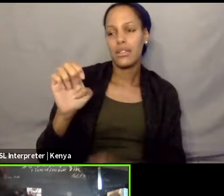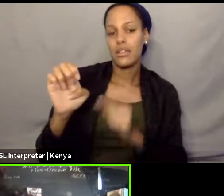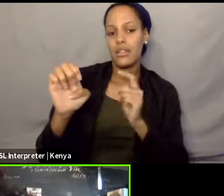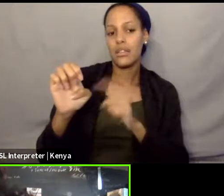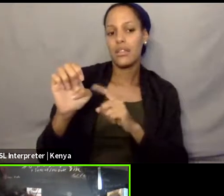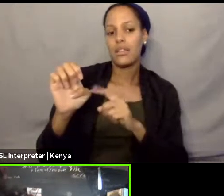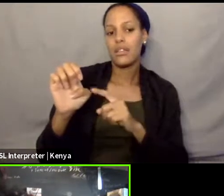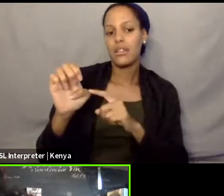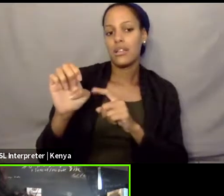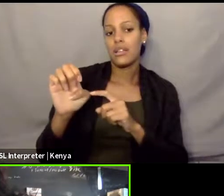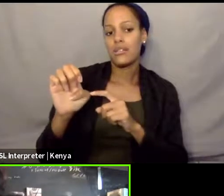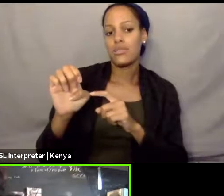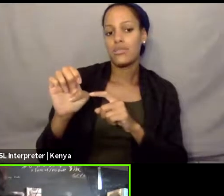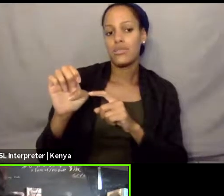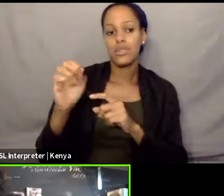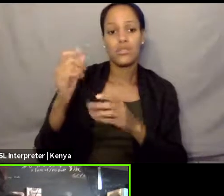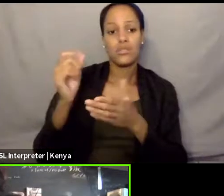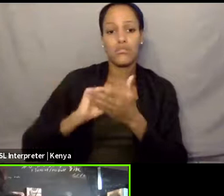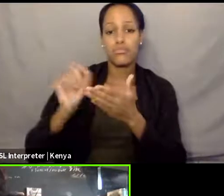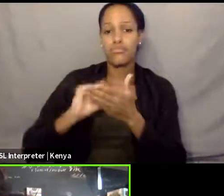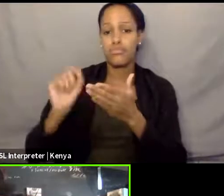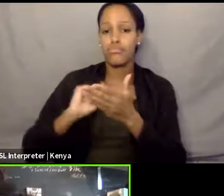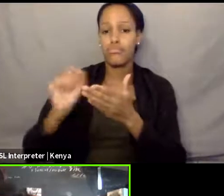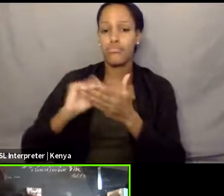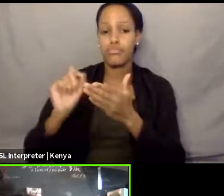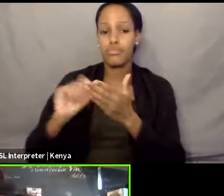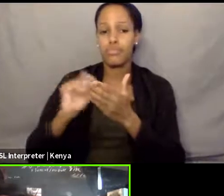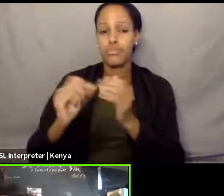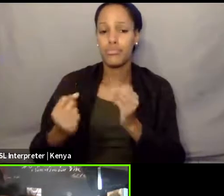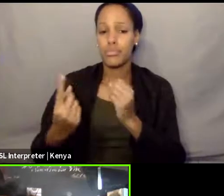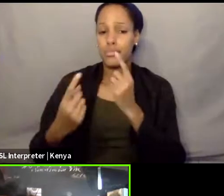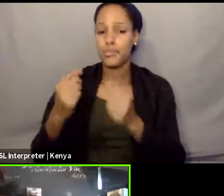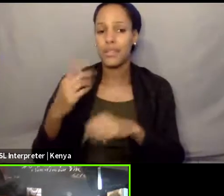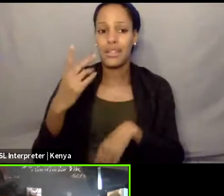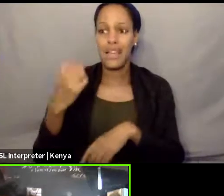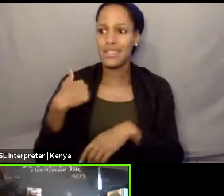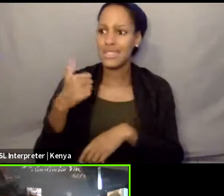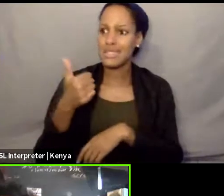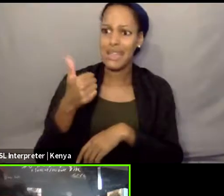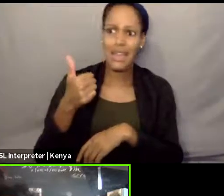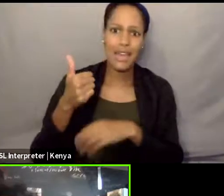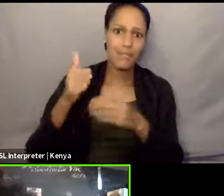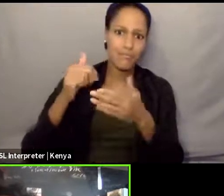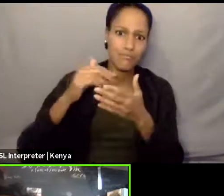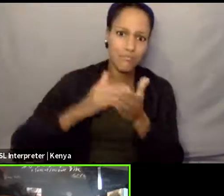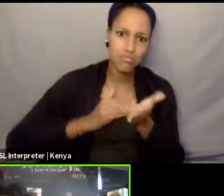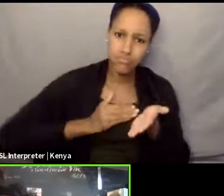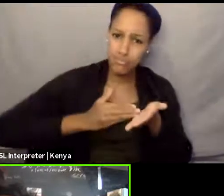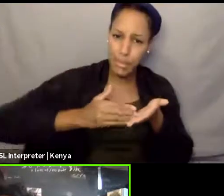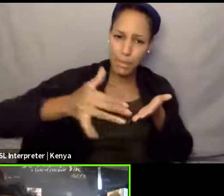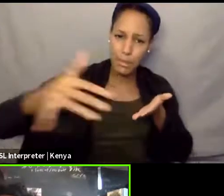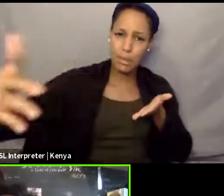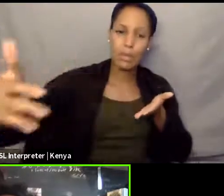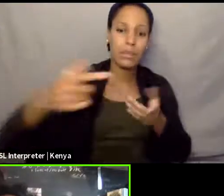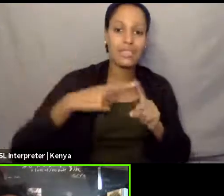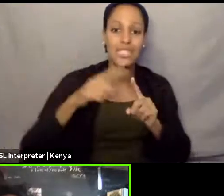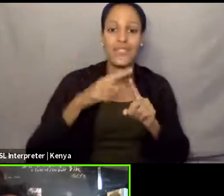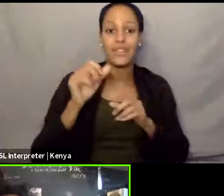Just piled up essays forever. You know, I'm looking at his book over there. It's like 10 zillion essays. And it's sort of like, okay, I'm just gonna do this